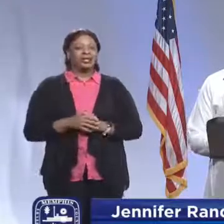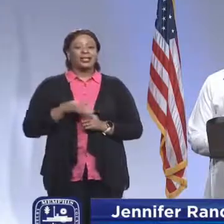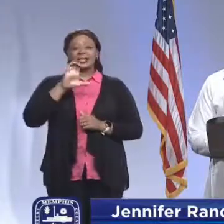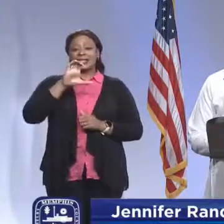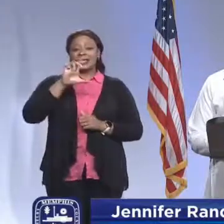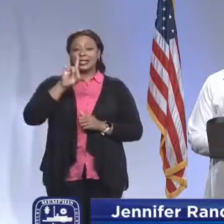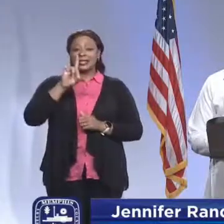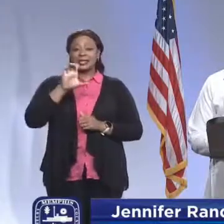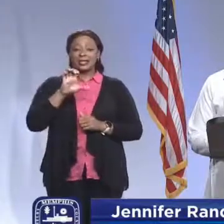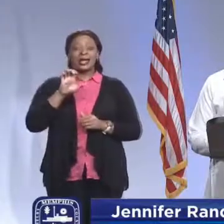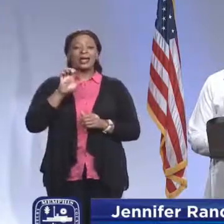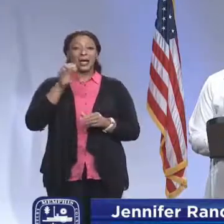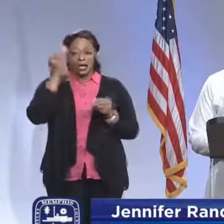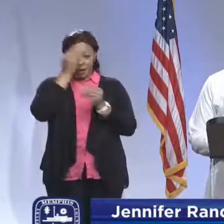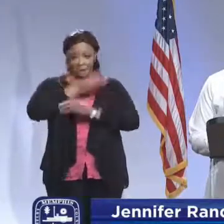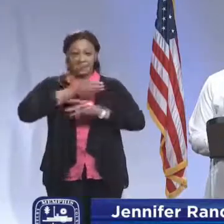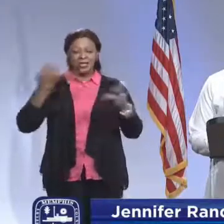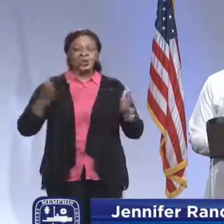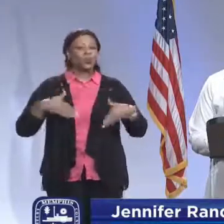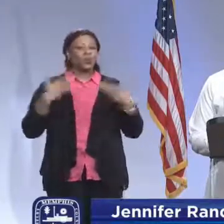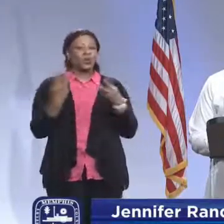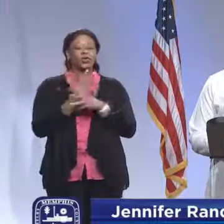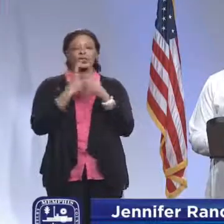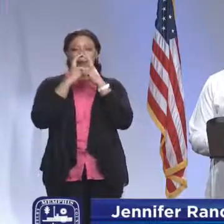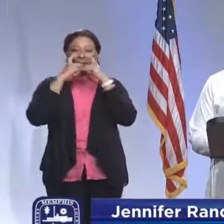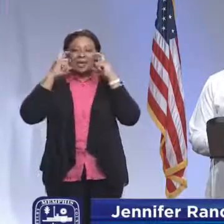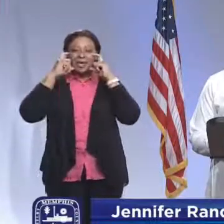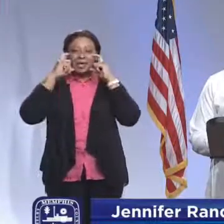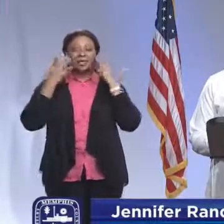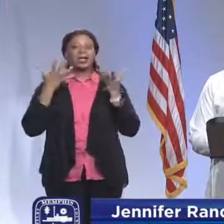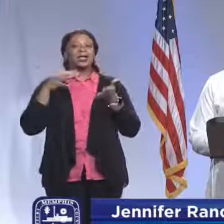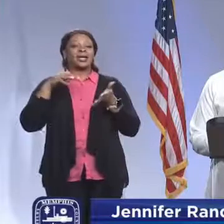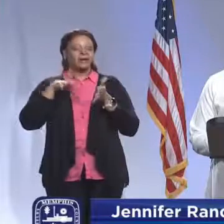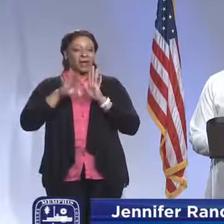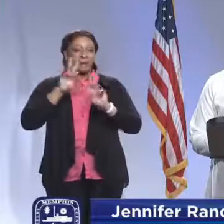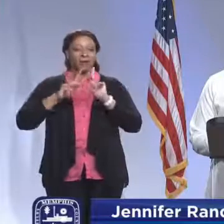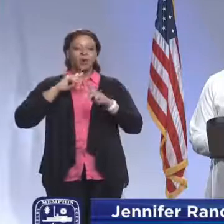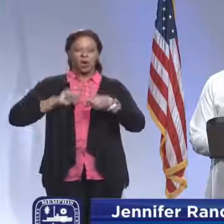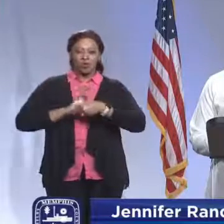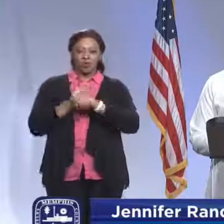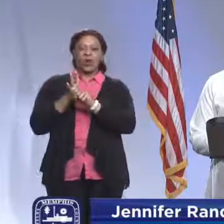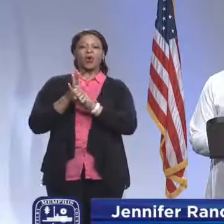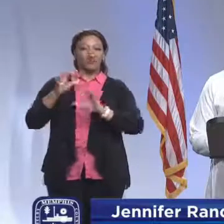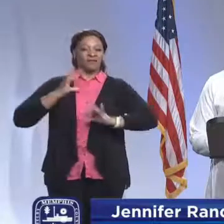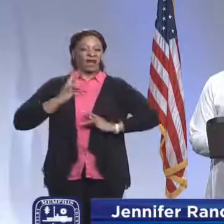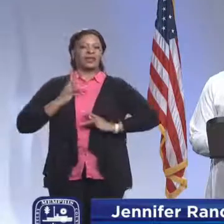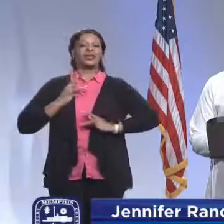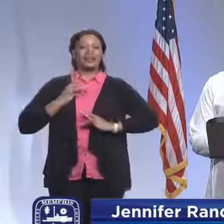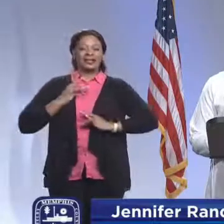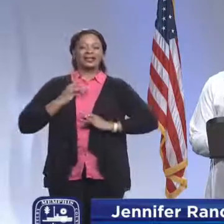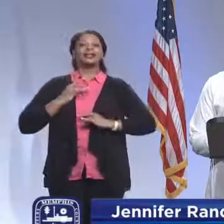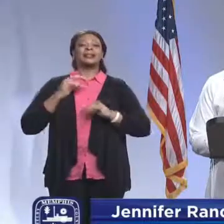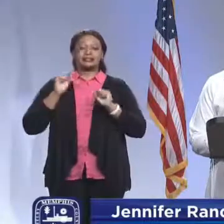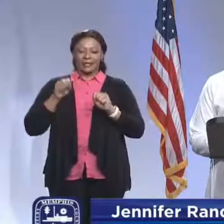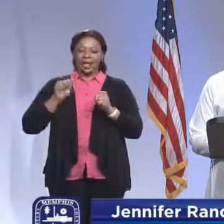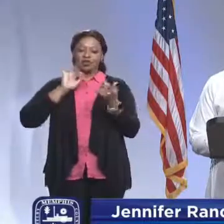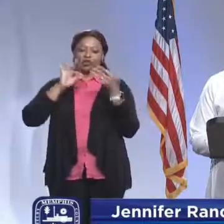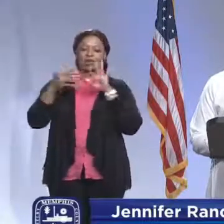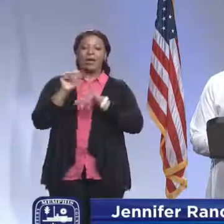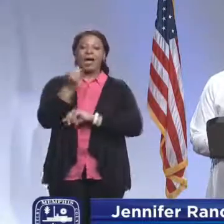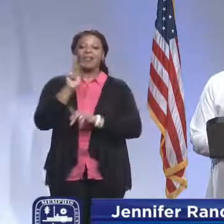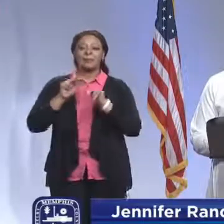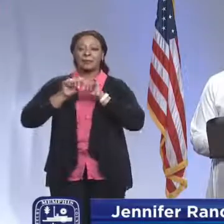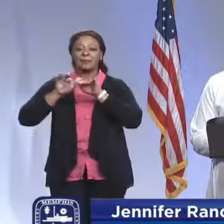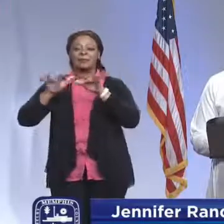CDC update their recommendation for mask usage because studies found people with coronavirus can transmit the disease to others